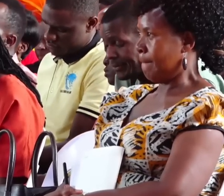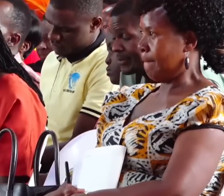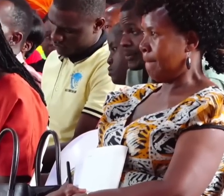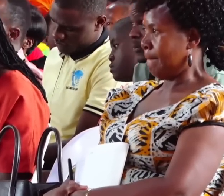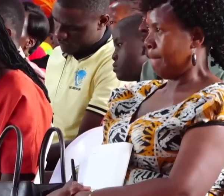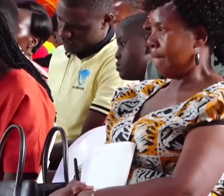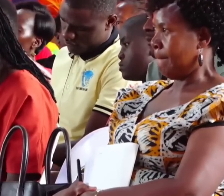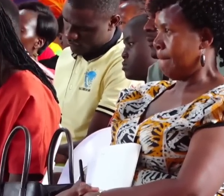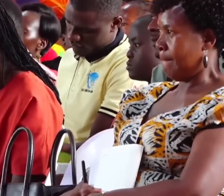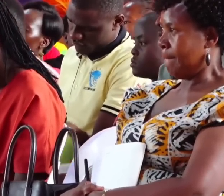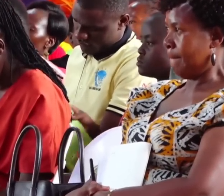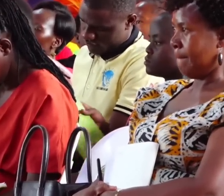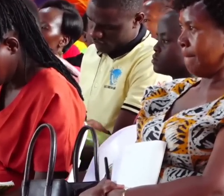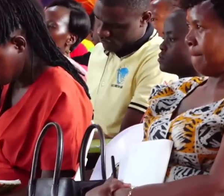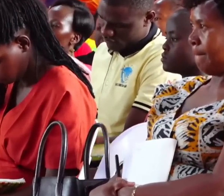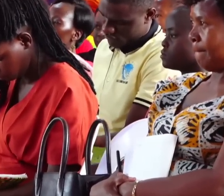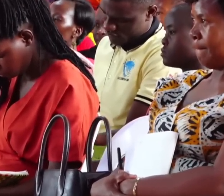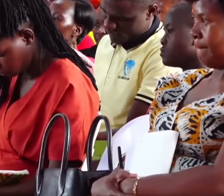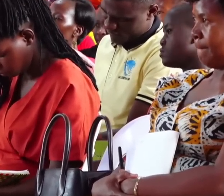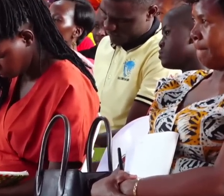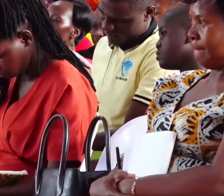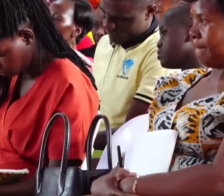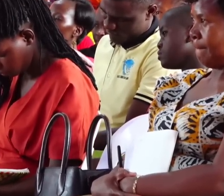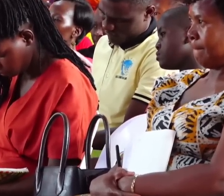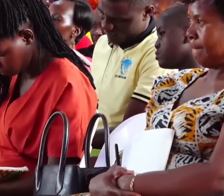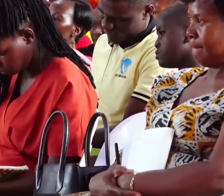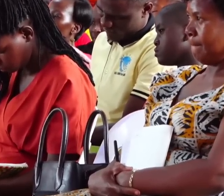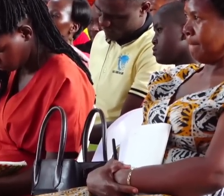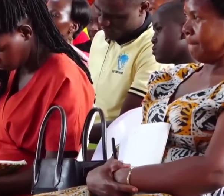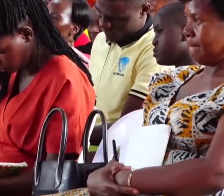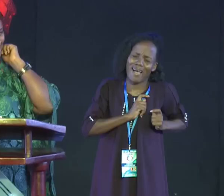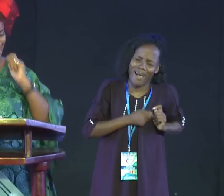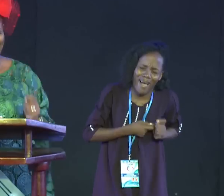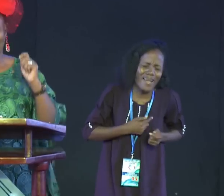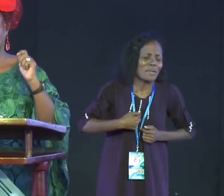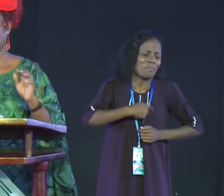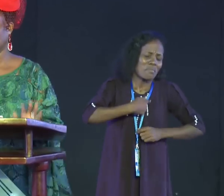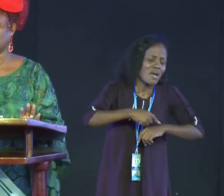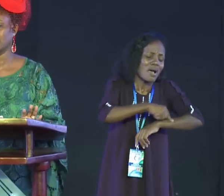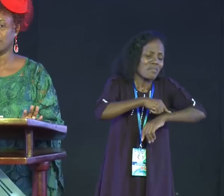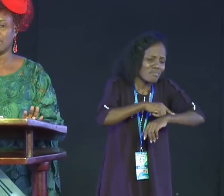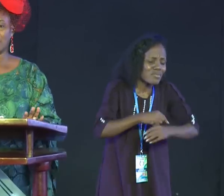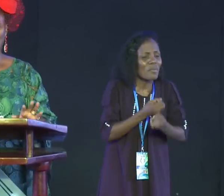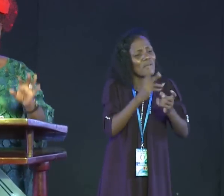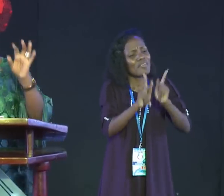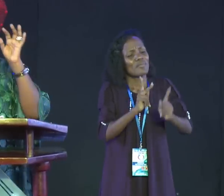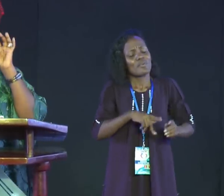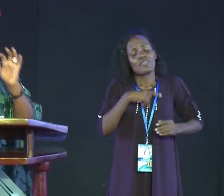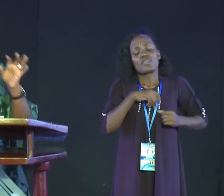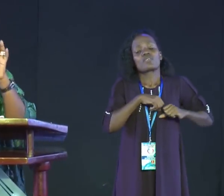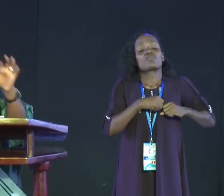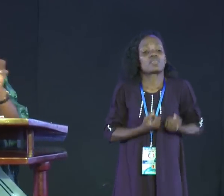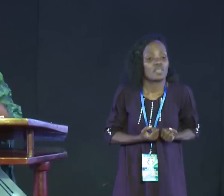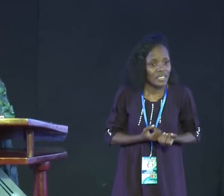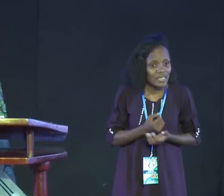eddene ly'amaanyi. But we are all wounded. Naye ffenna tukoseddwa. We are all broken. Tumenyeddwa. We are